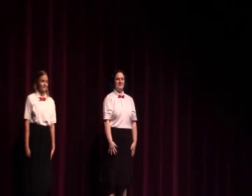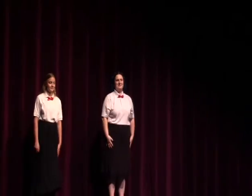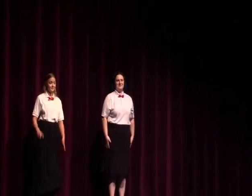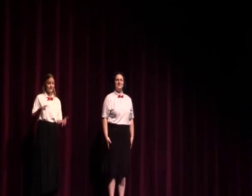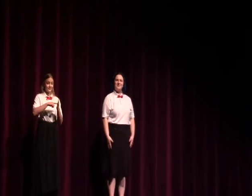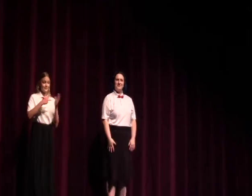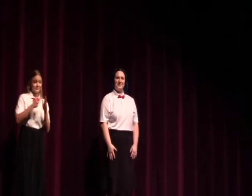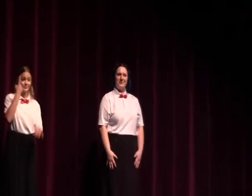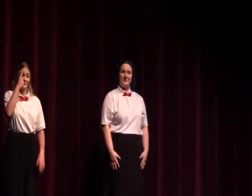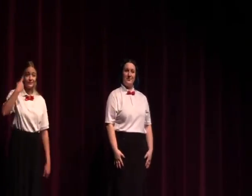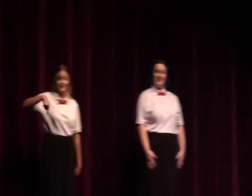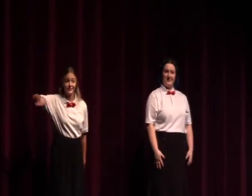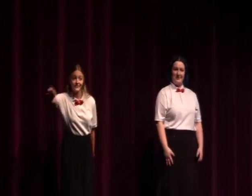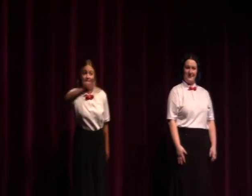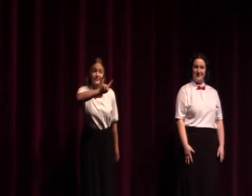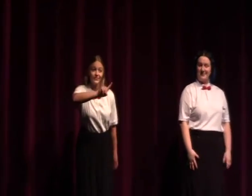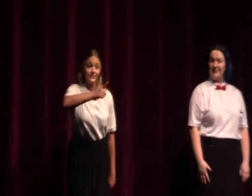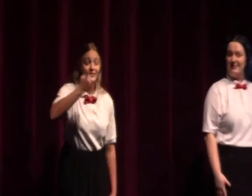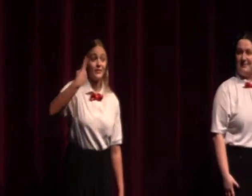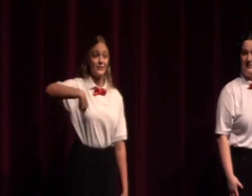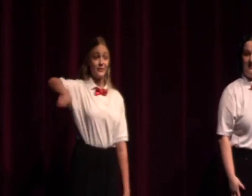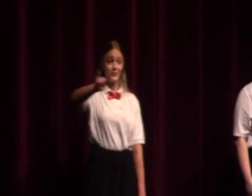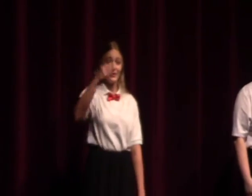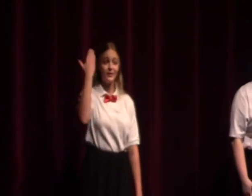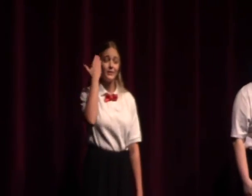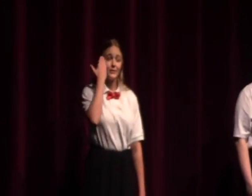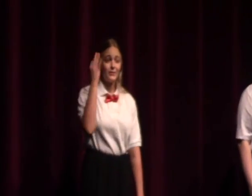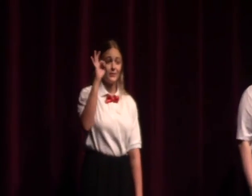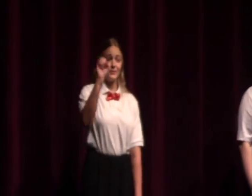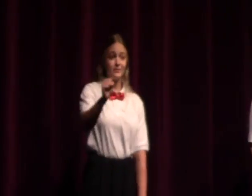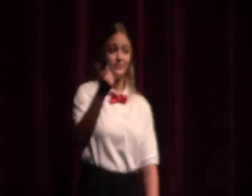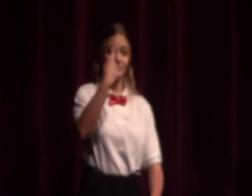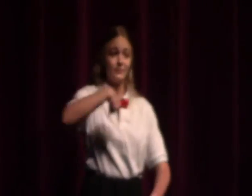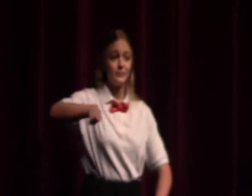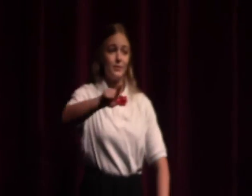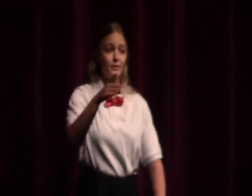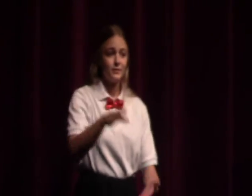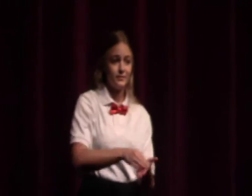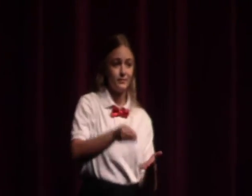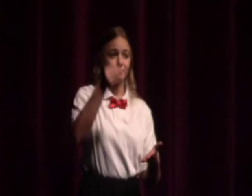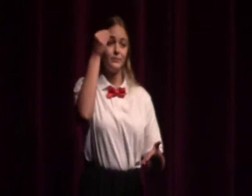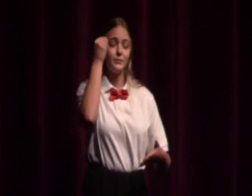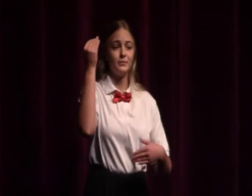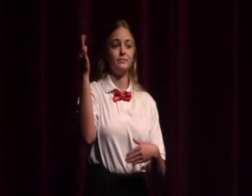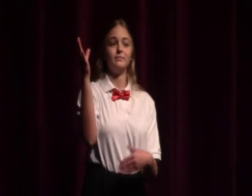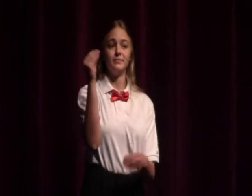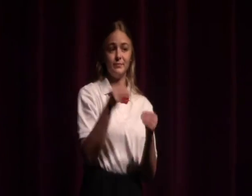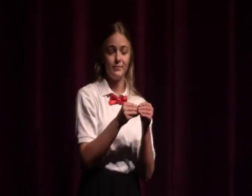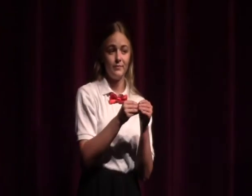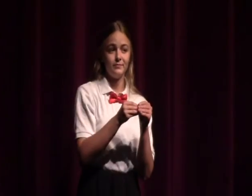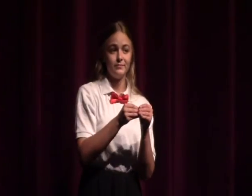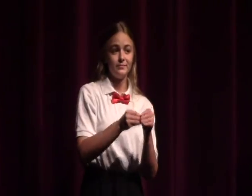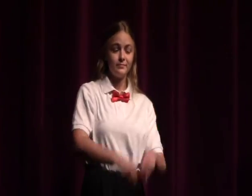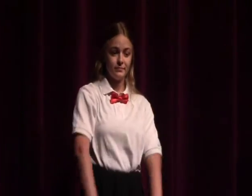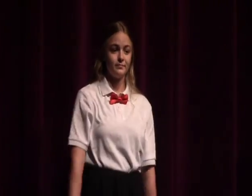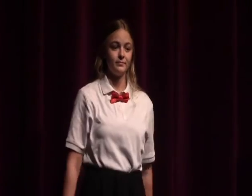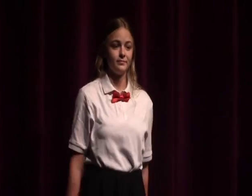So what does that mean for you? If you have fingerspelling, you're equipped with everything you need to learn even more.